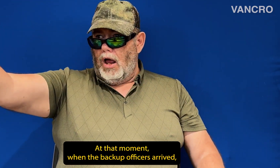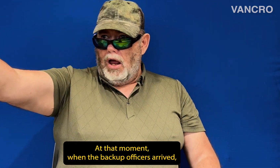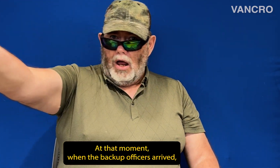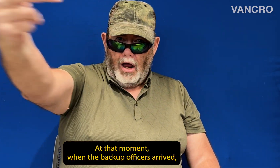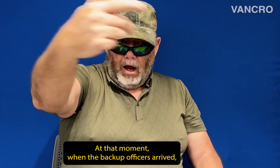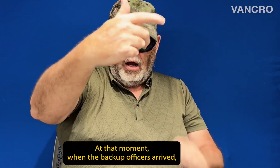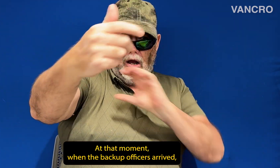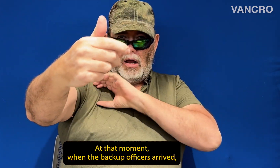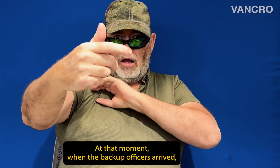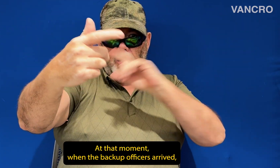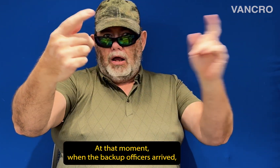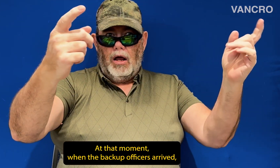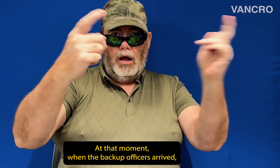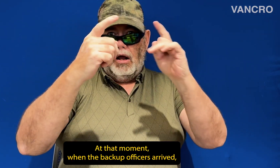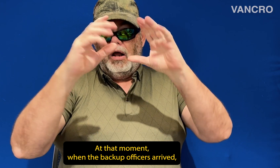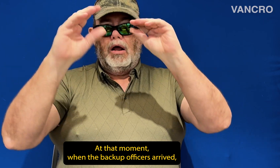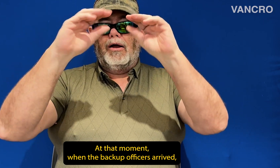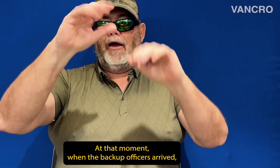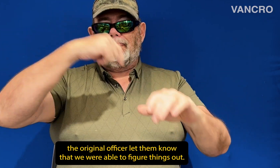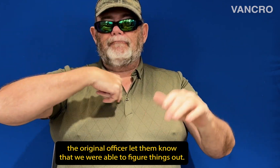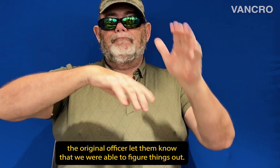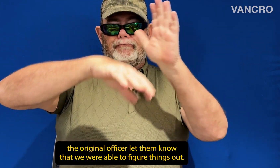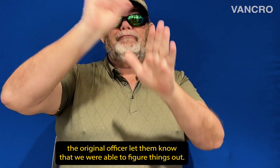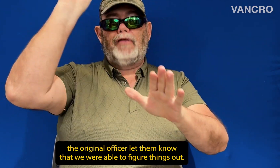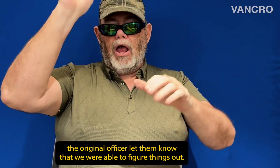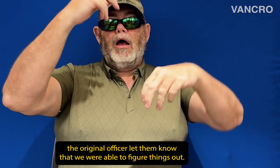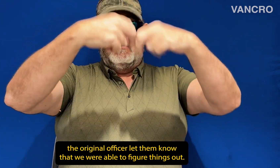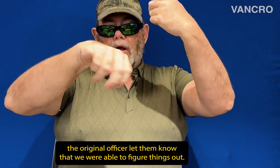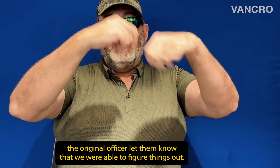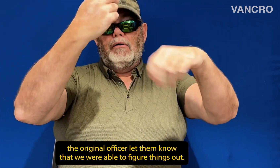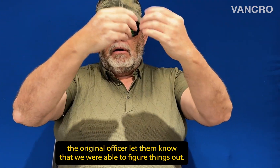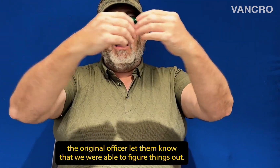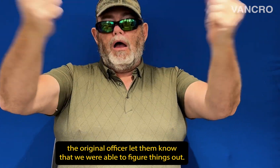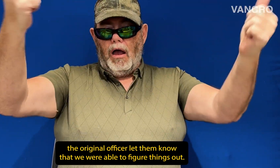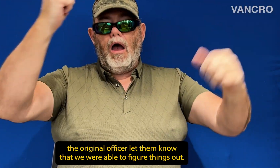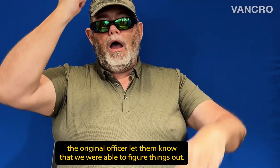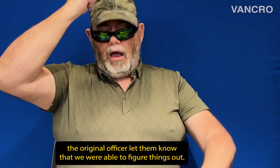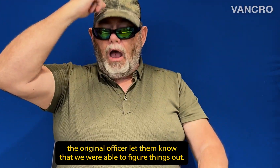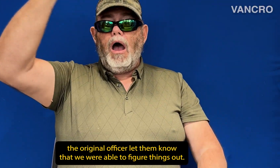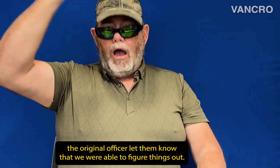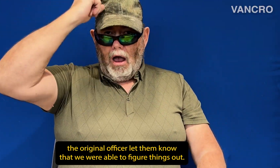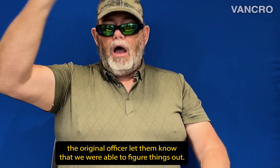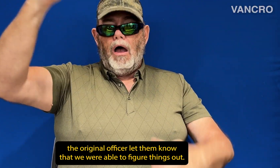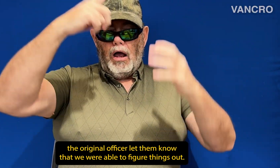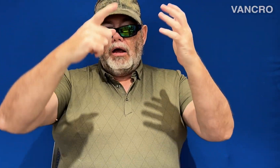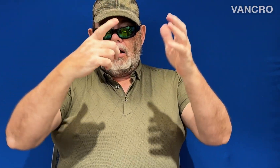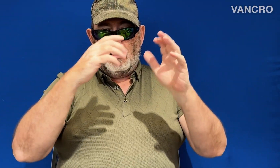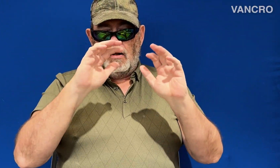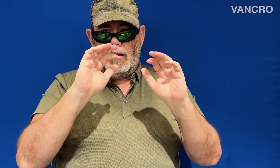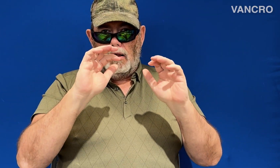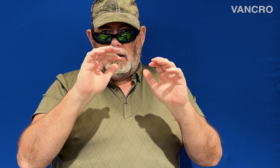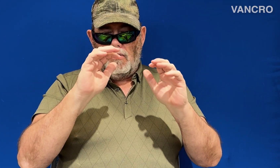At that moment, when the backup officers arrived, the original officer let them know that we were able to figure things out.